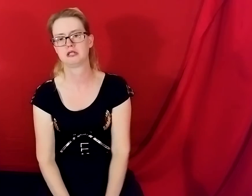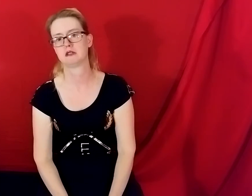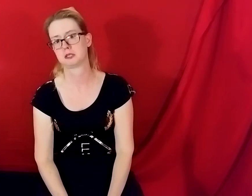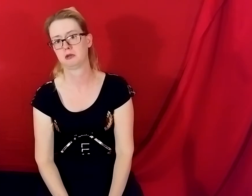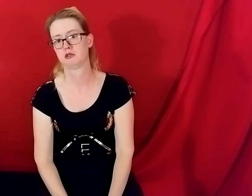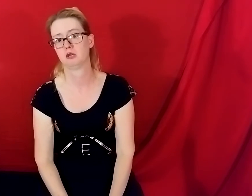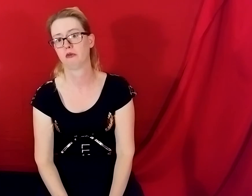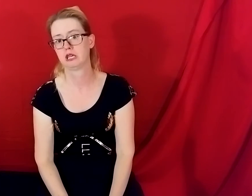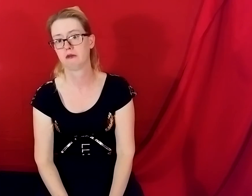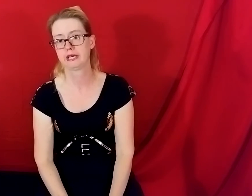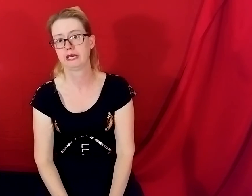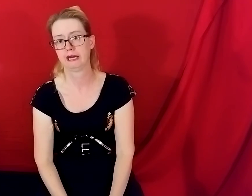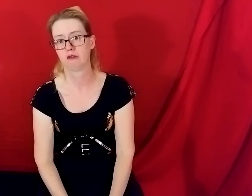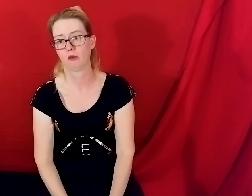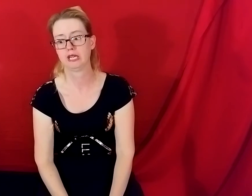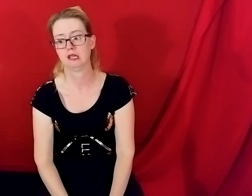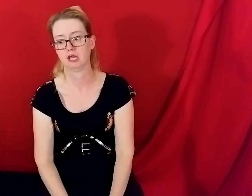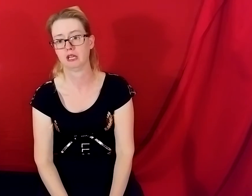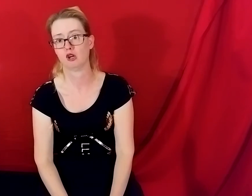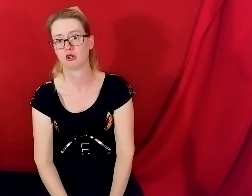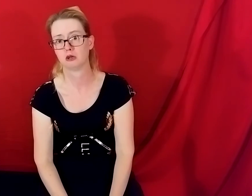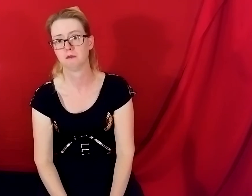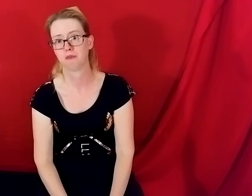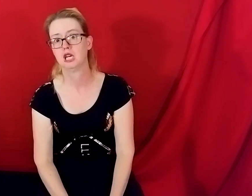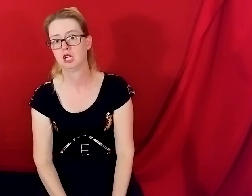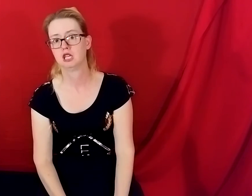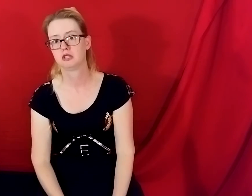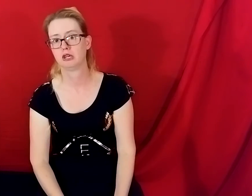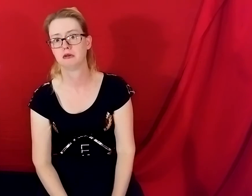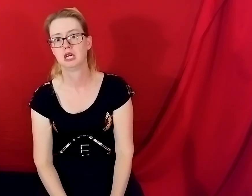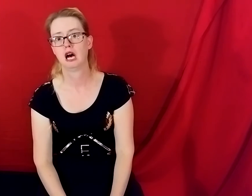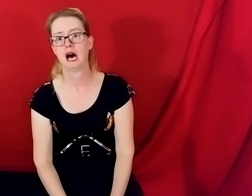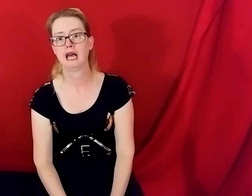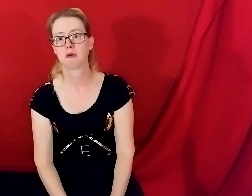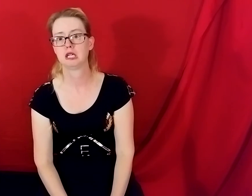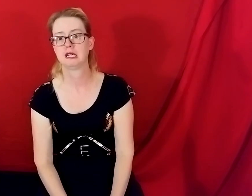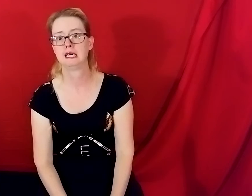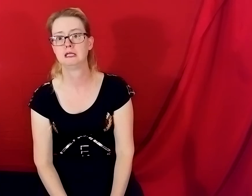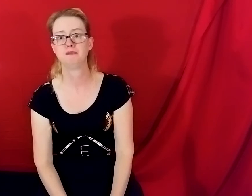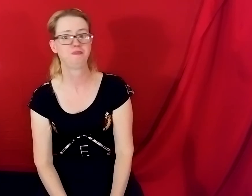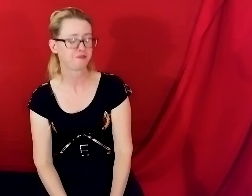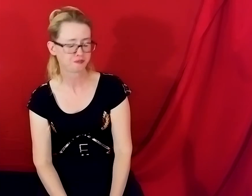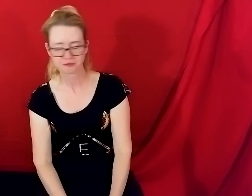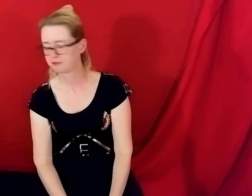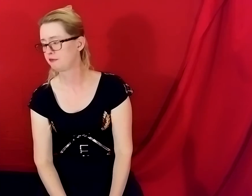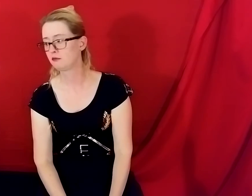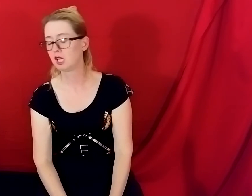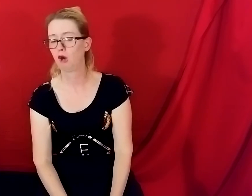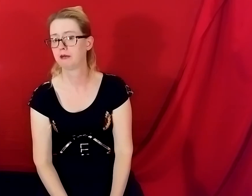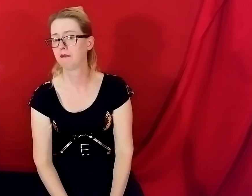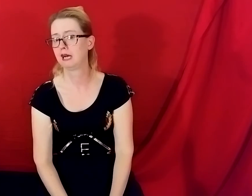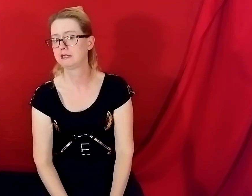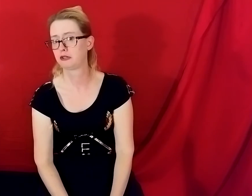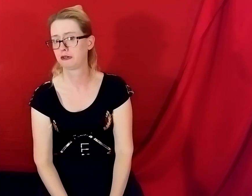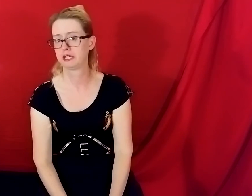small so yeah we kind of have to wait a little bit longer so i will um hope that my suggestion and